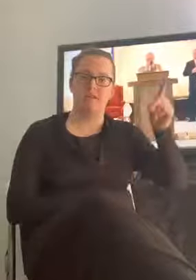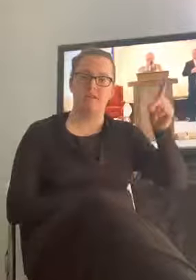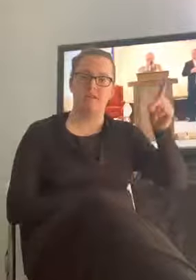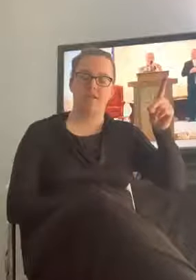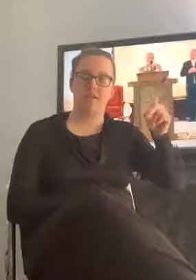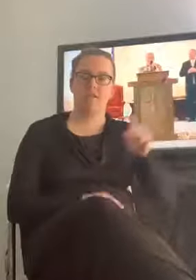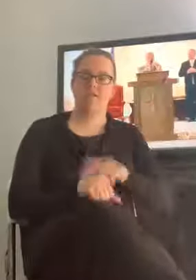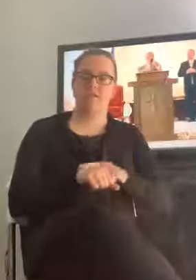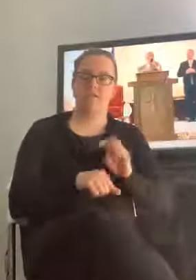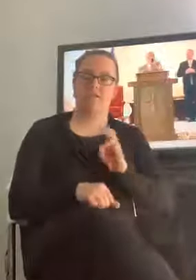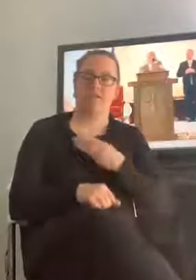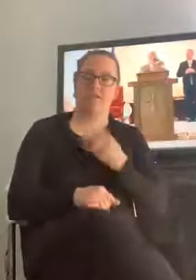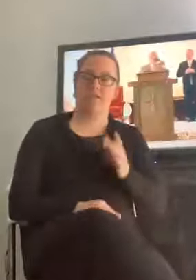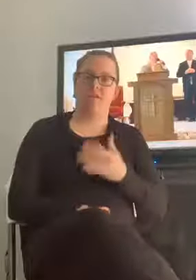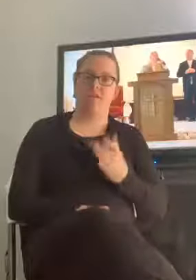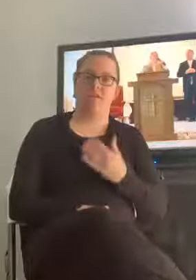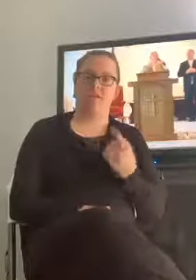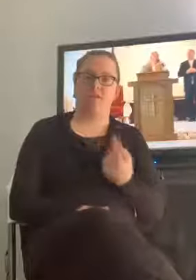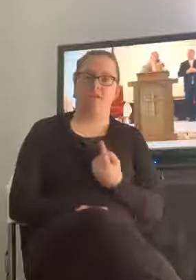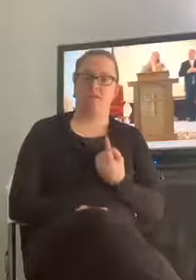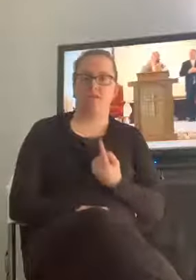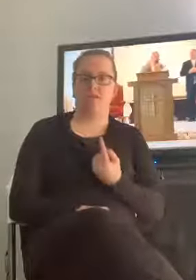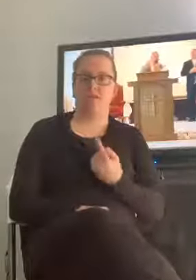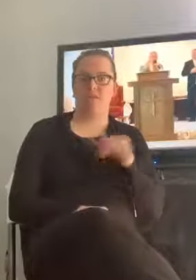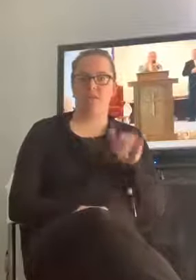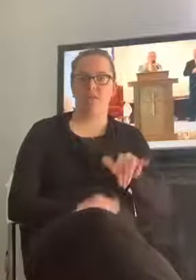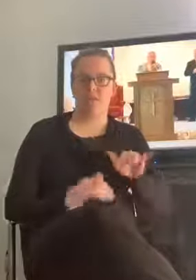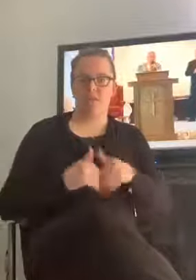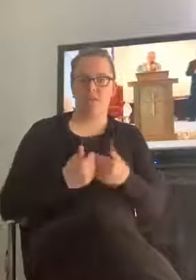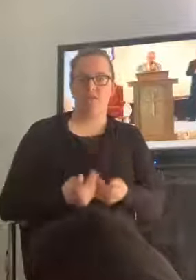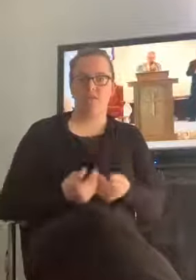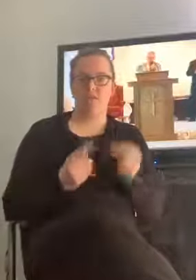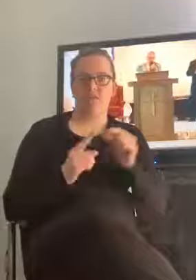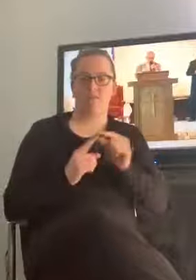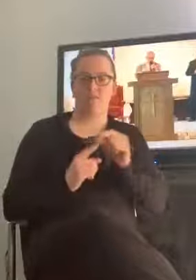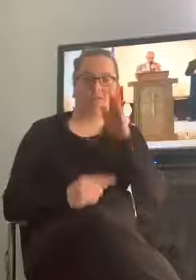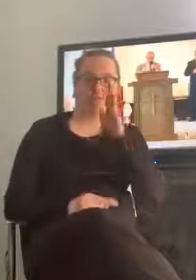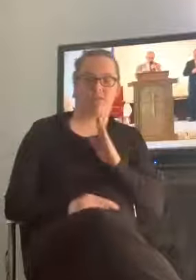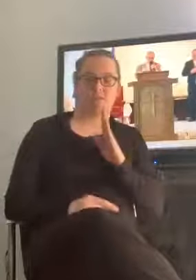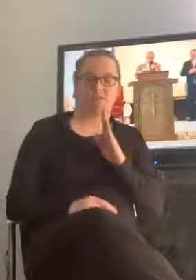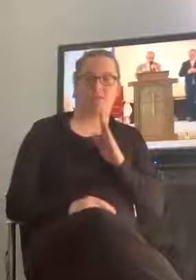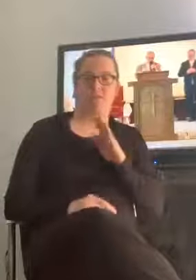But hold to the Word of God. That's how the Word of God is fulfilled in us.